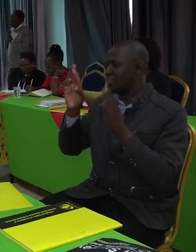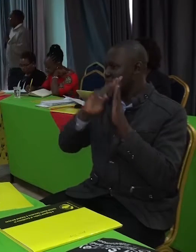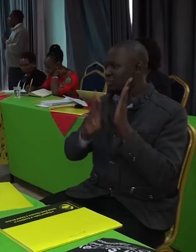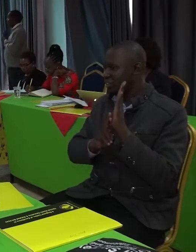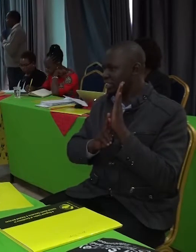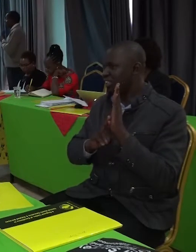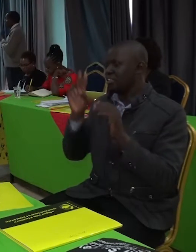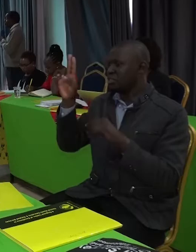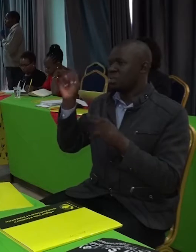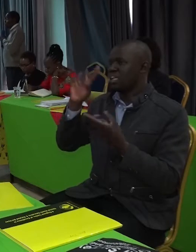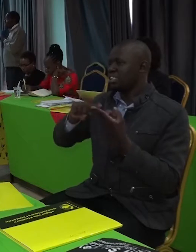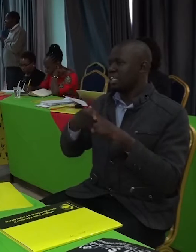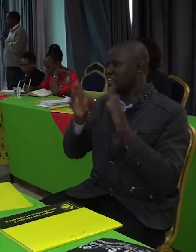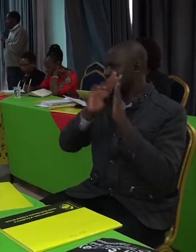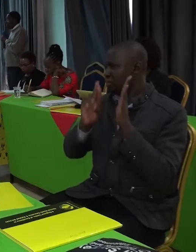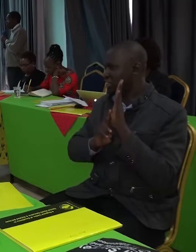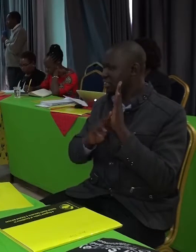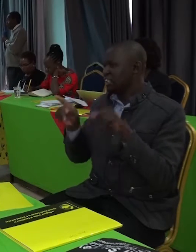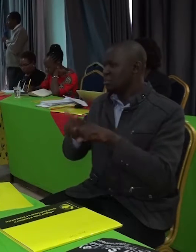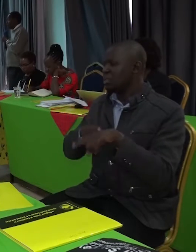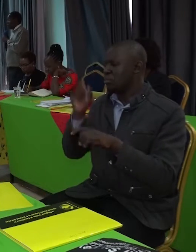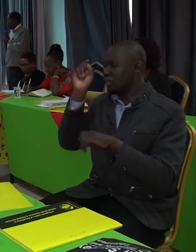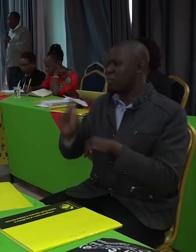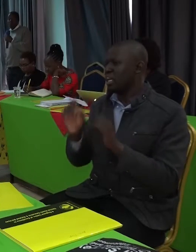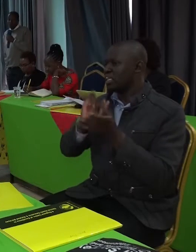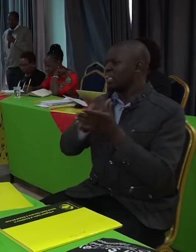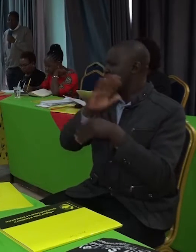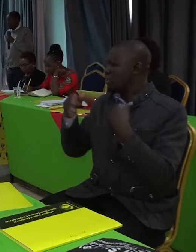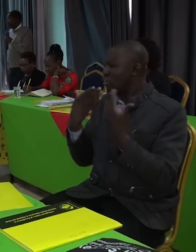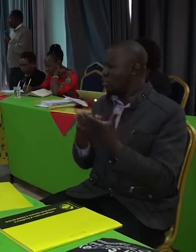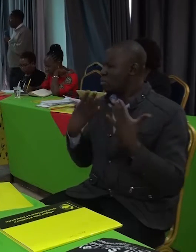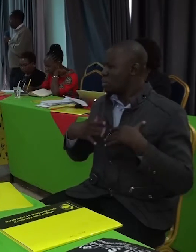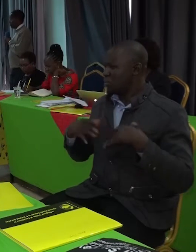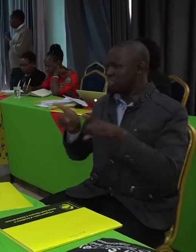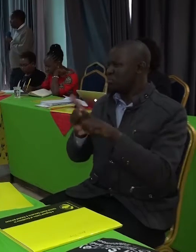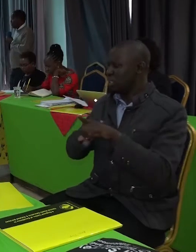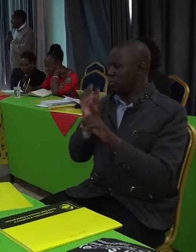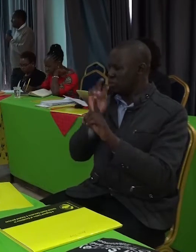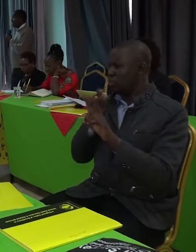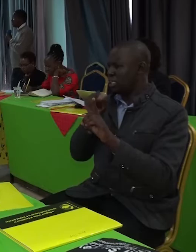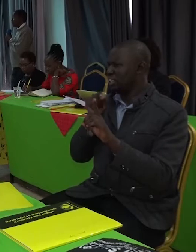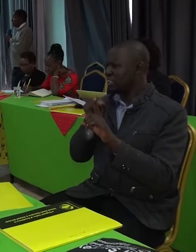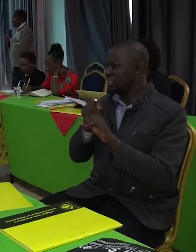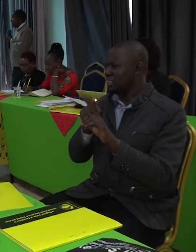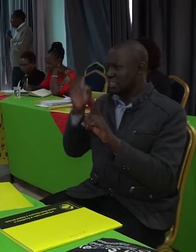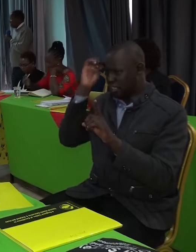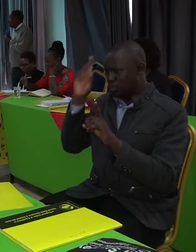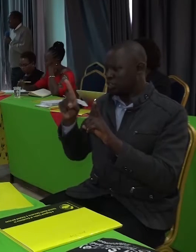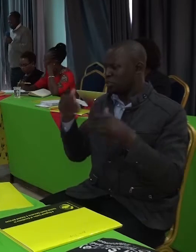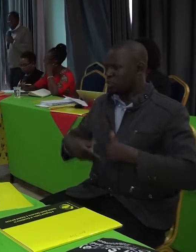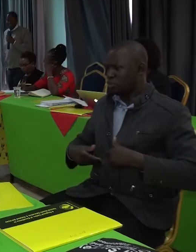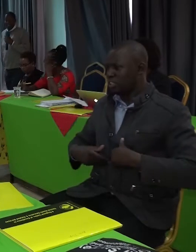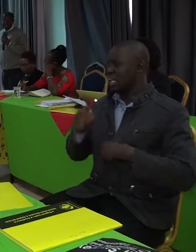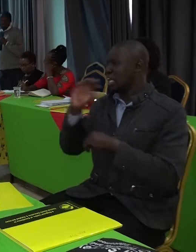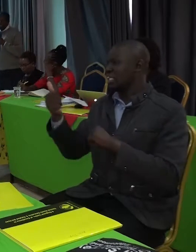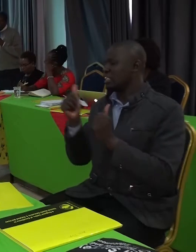required member states to recognize the principle of equal educational opportunities for children, youth, and adults with disabilities